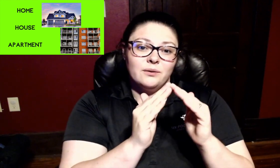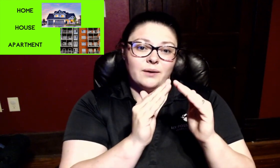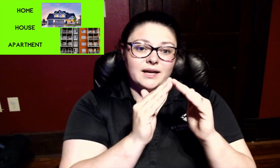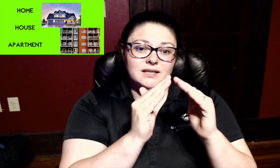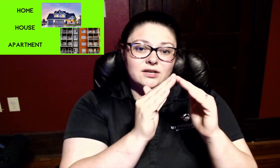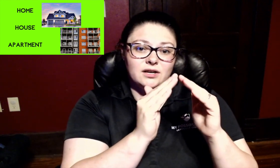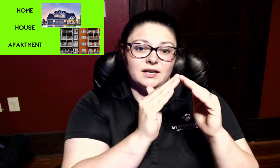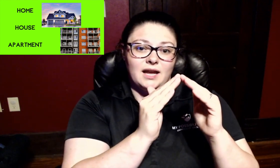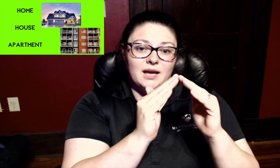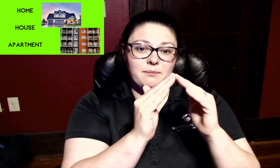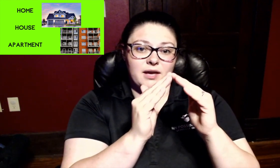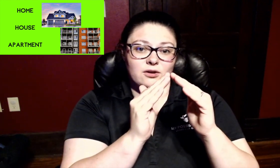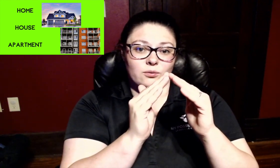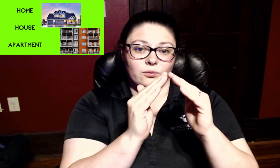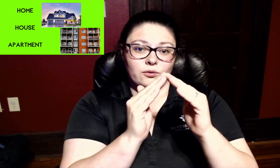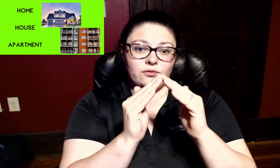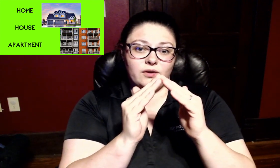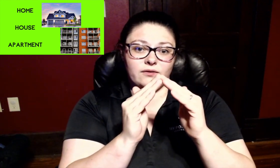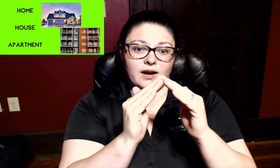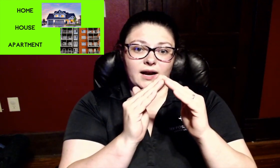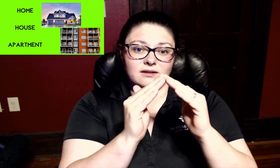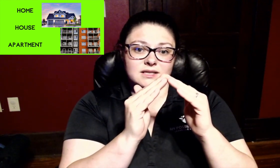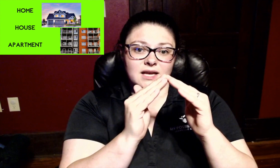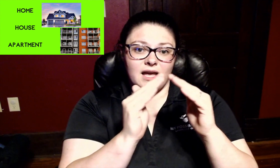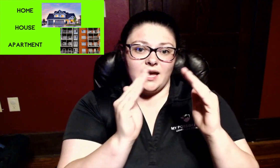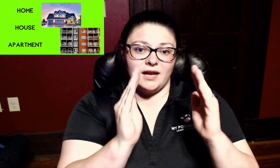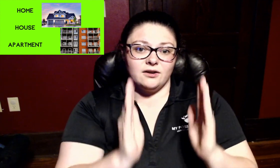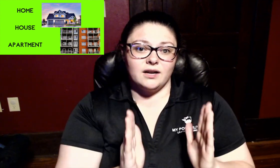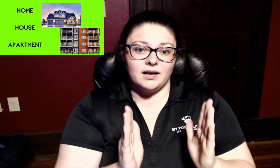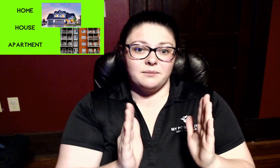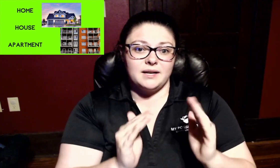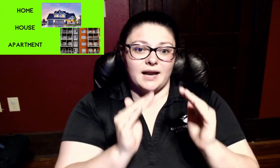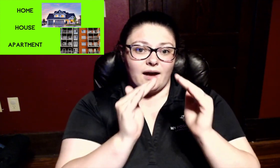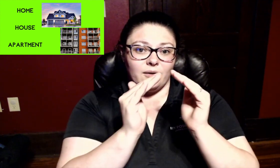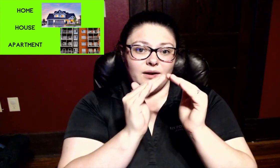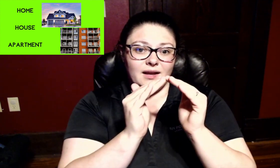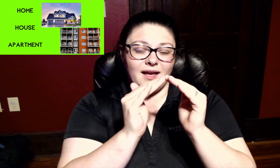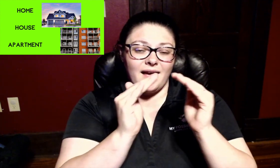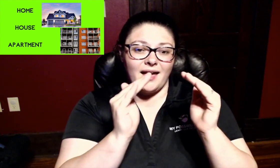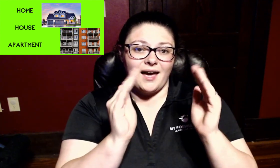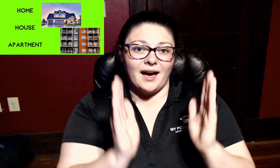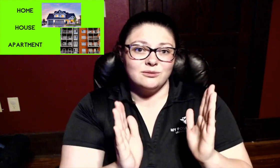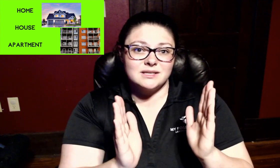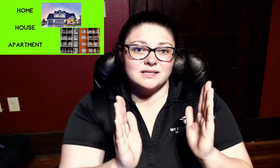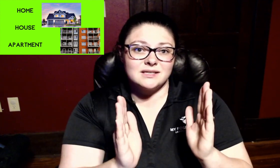right? So you're going to take and make your roof of your house, and you're going to come down. House,